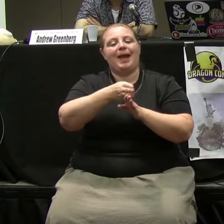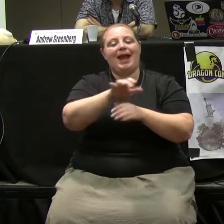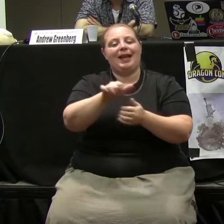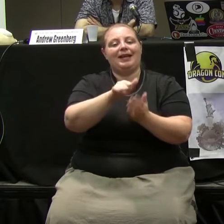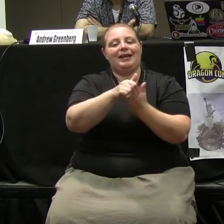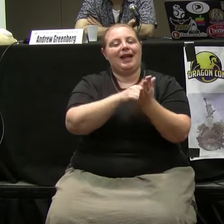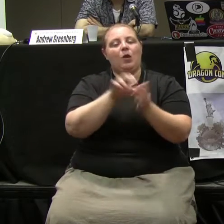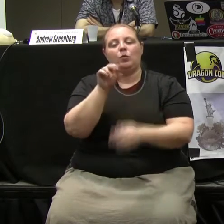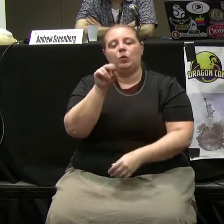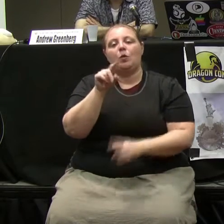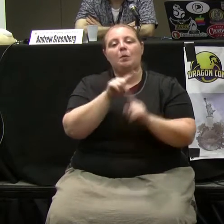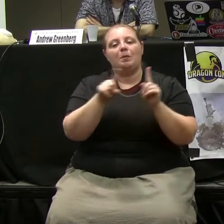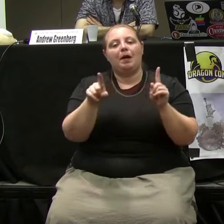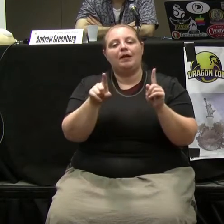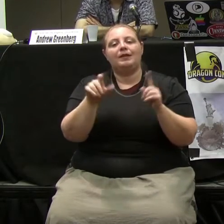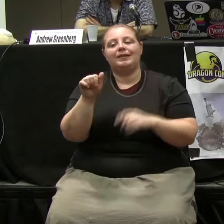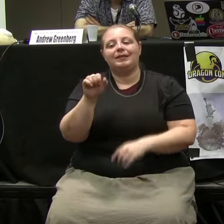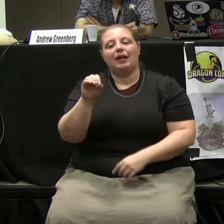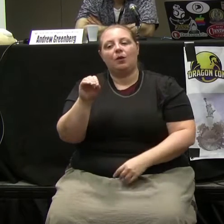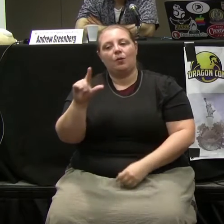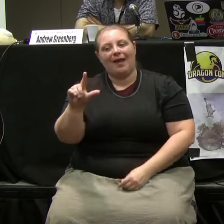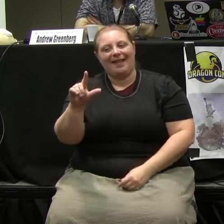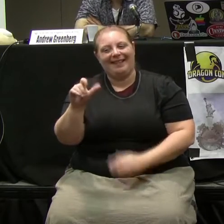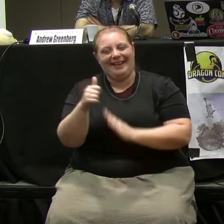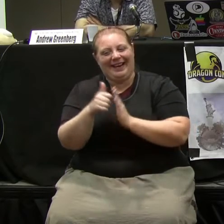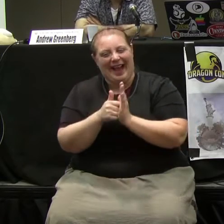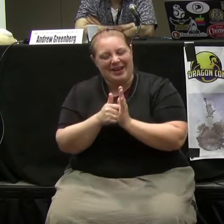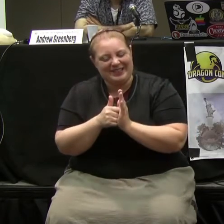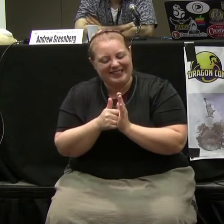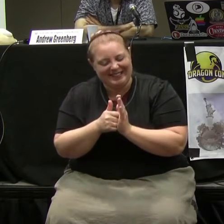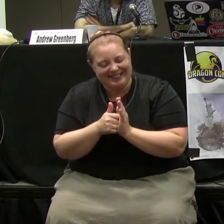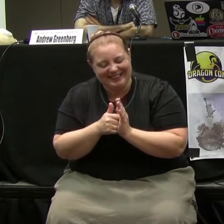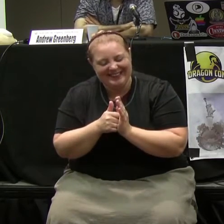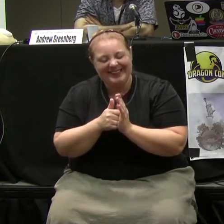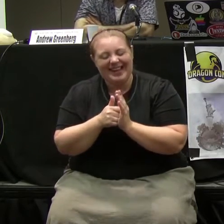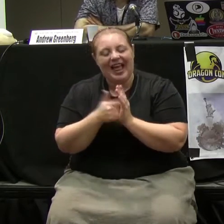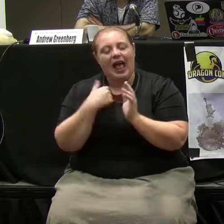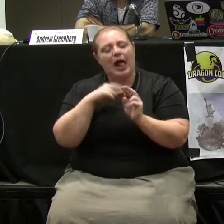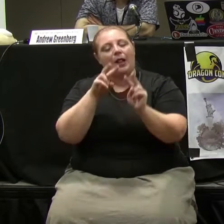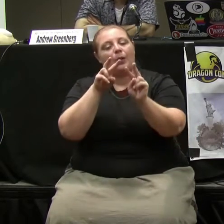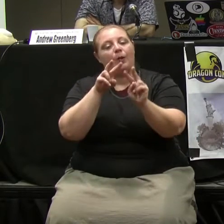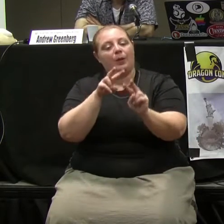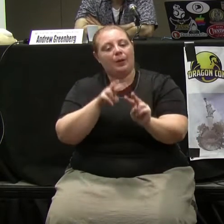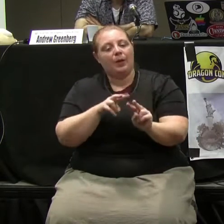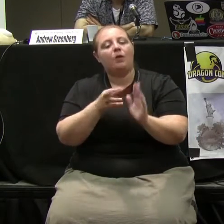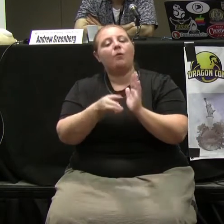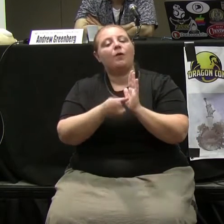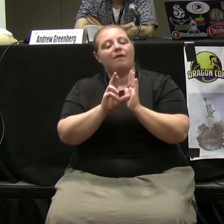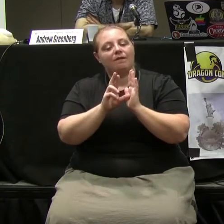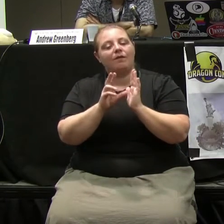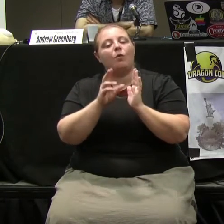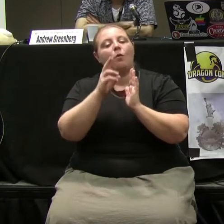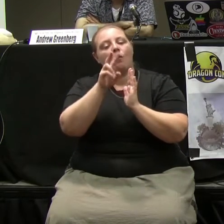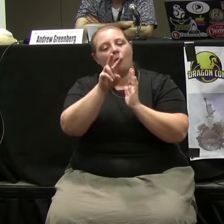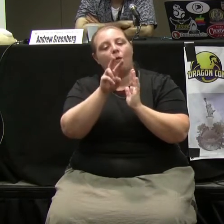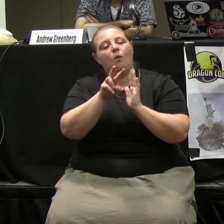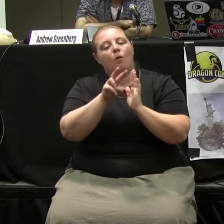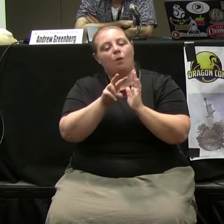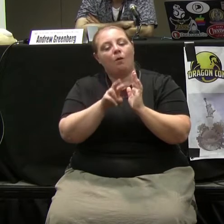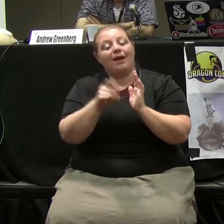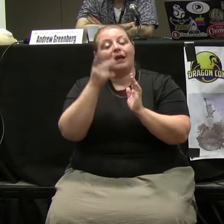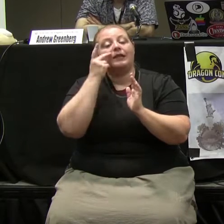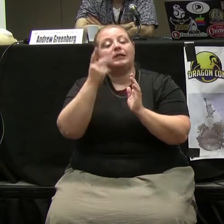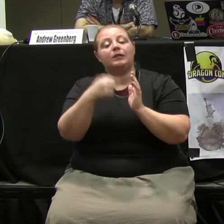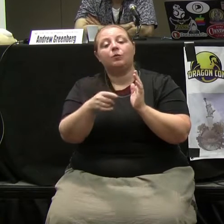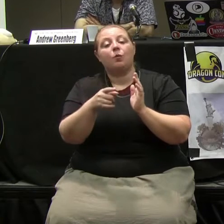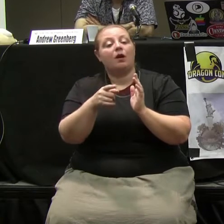means, but it is actually an AOL account. But I look at it, I review it regularly, and I look at the stuff that's coming in to